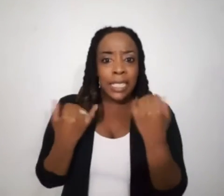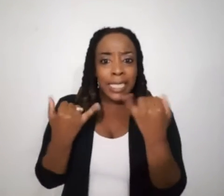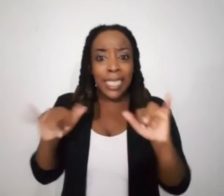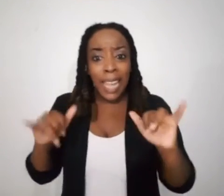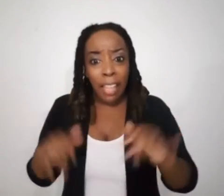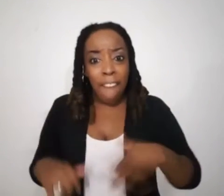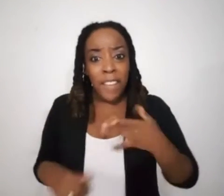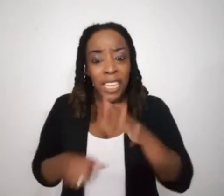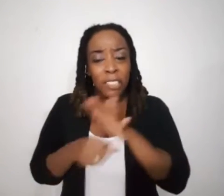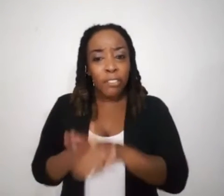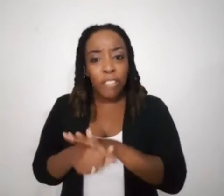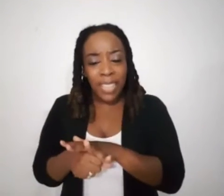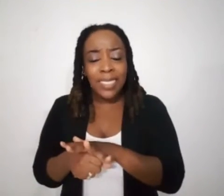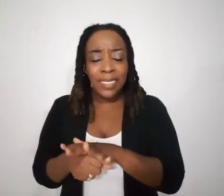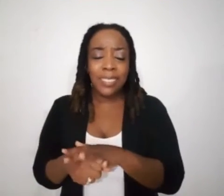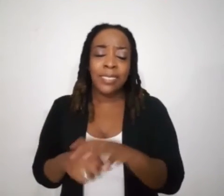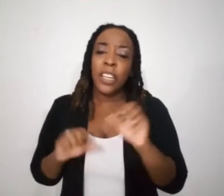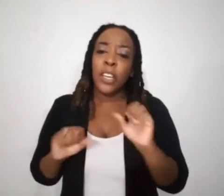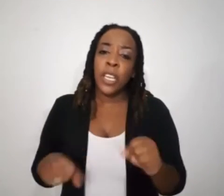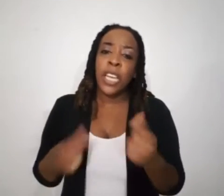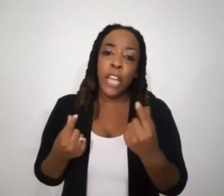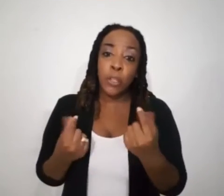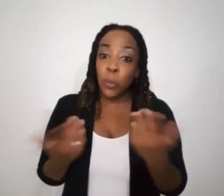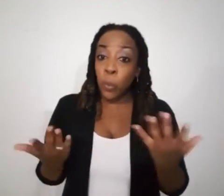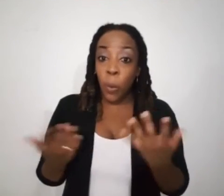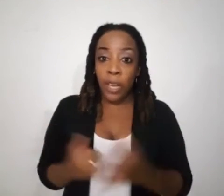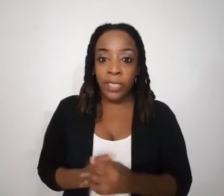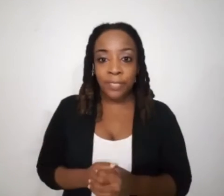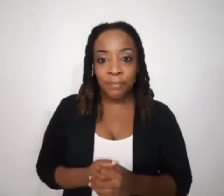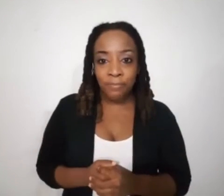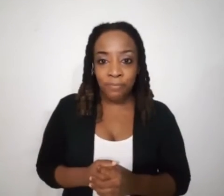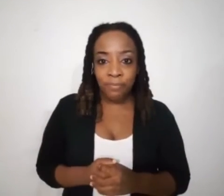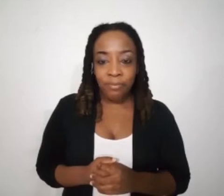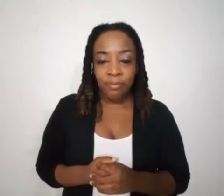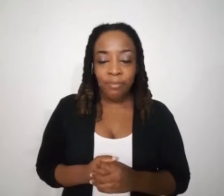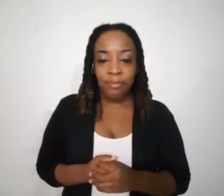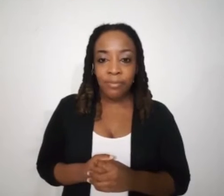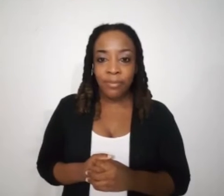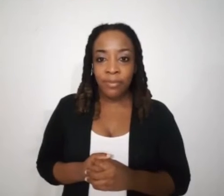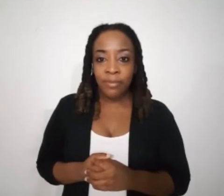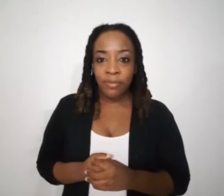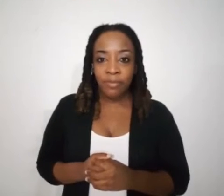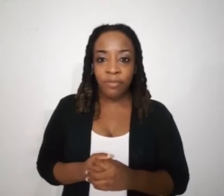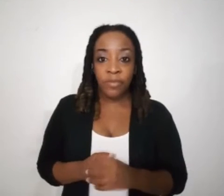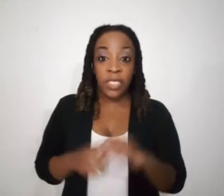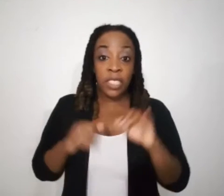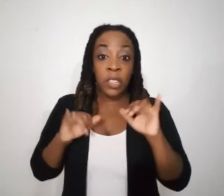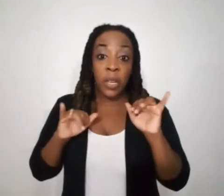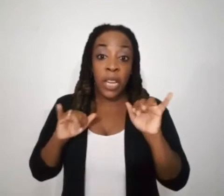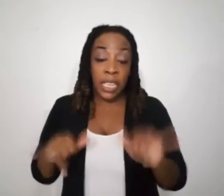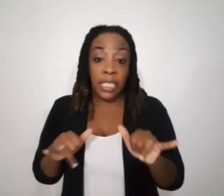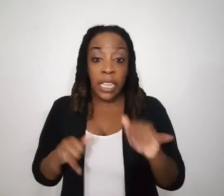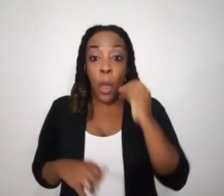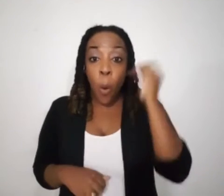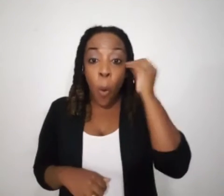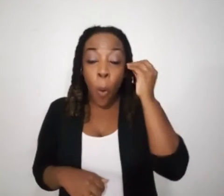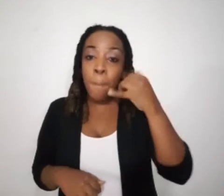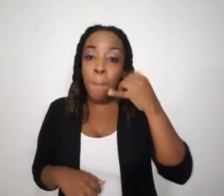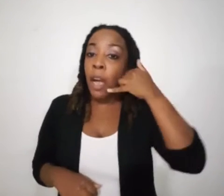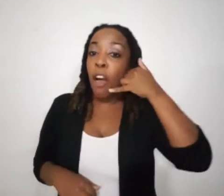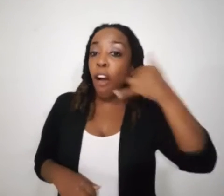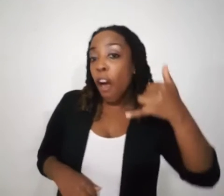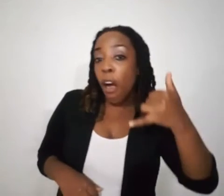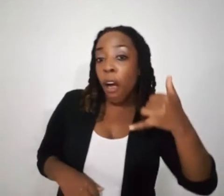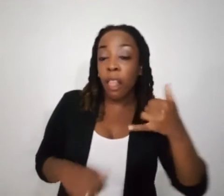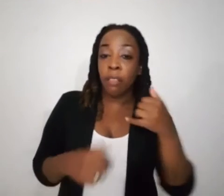of things that you can do. You can stay right in your home and you can call one of the hotlines that